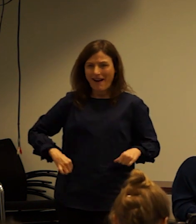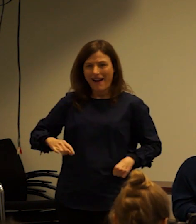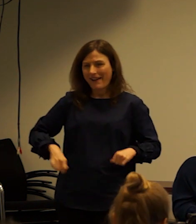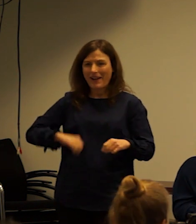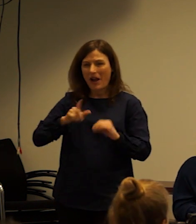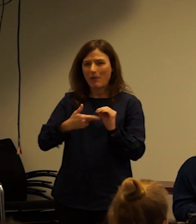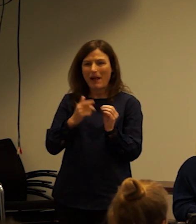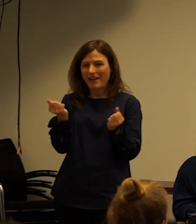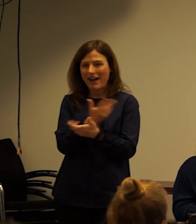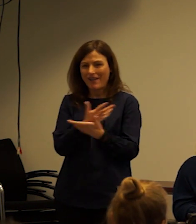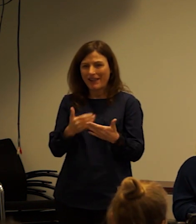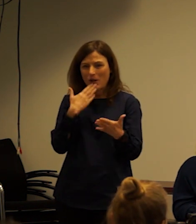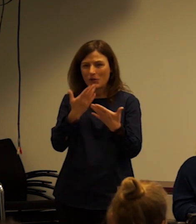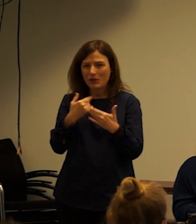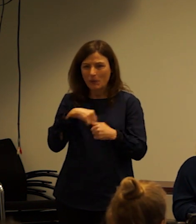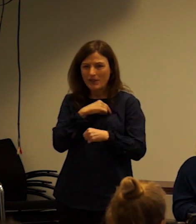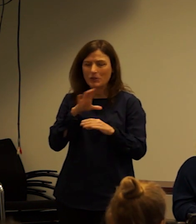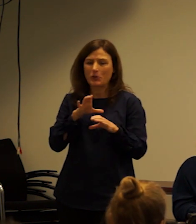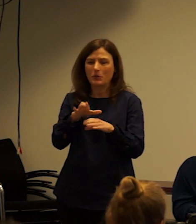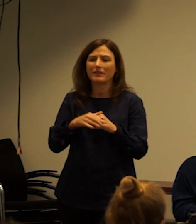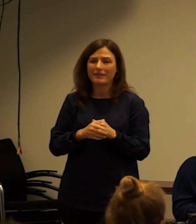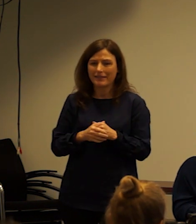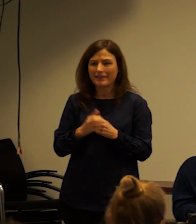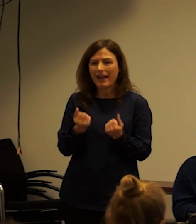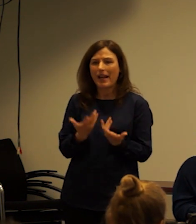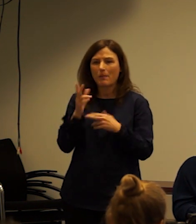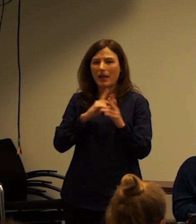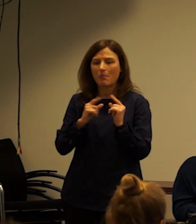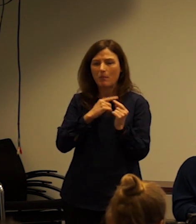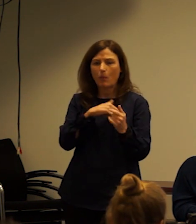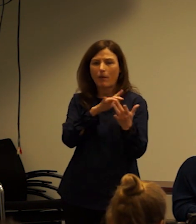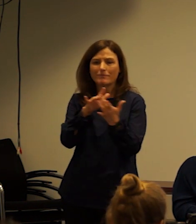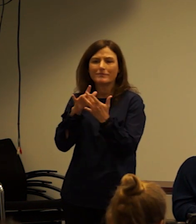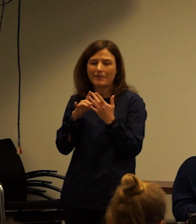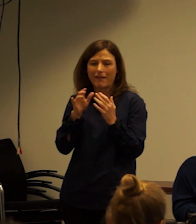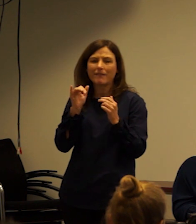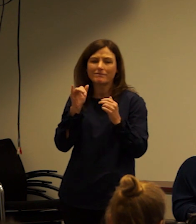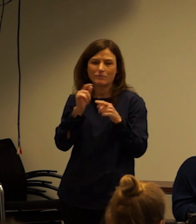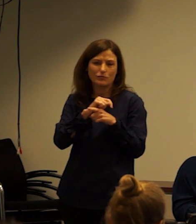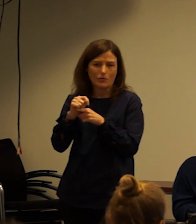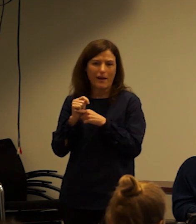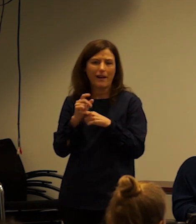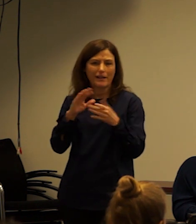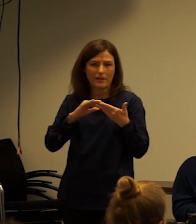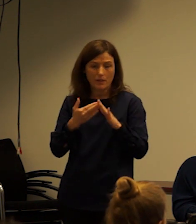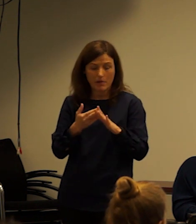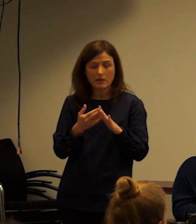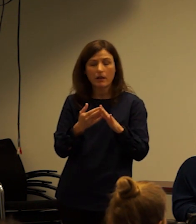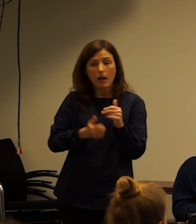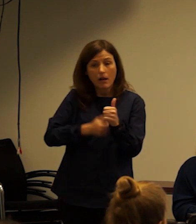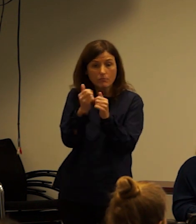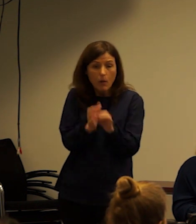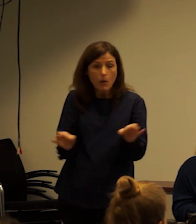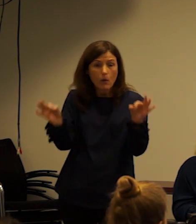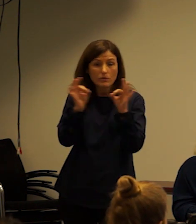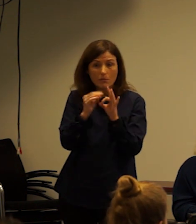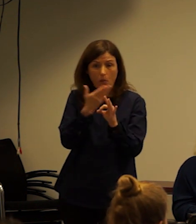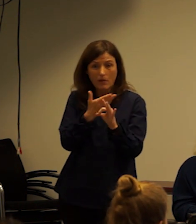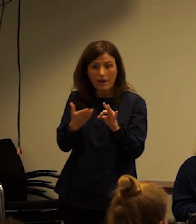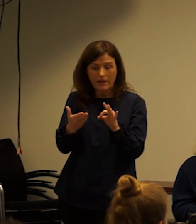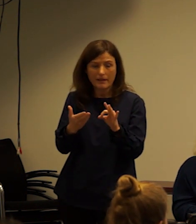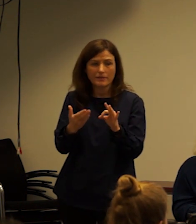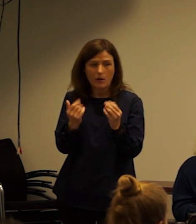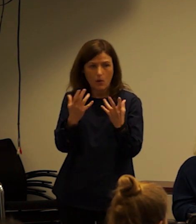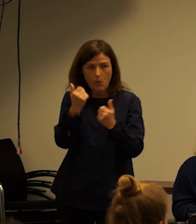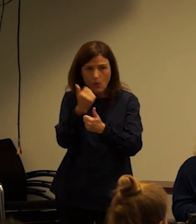about the good things that we're doing and how many people that we're able to reach out there in the community. And that's here's the most important thing that I